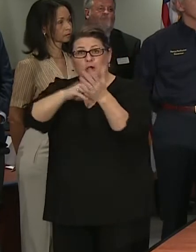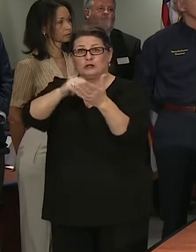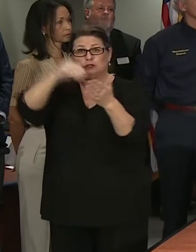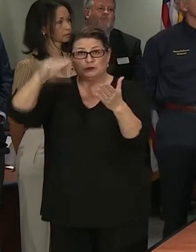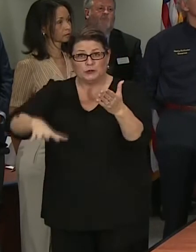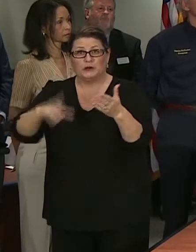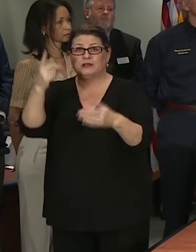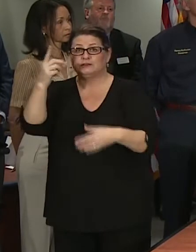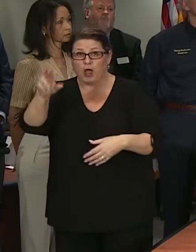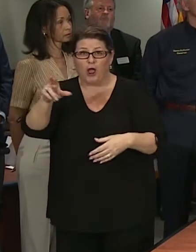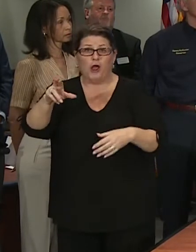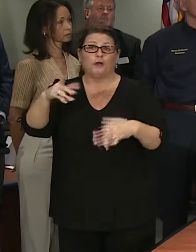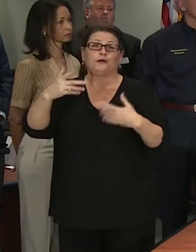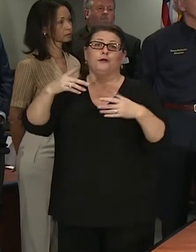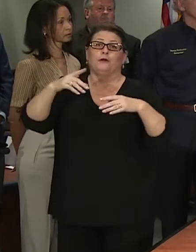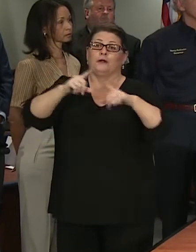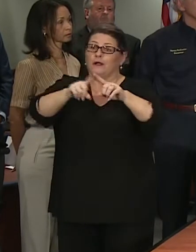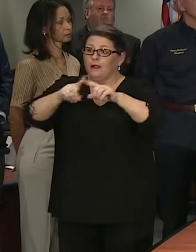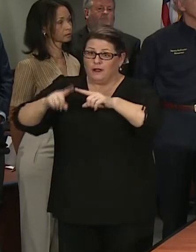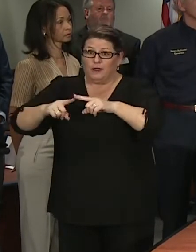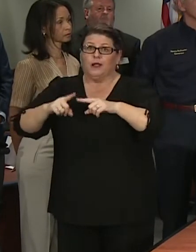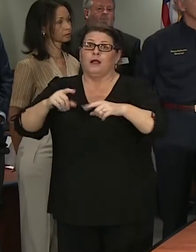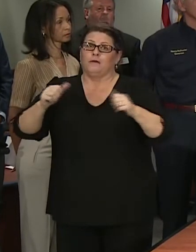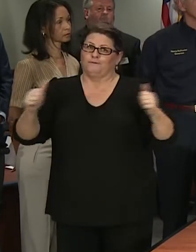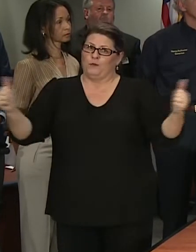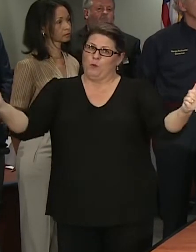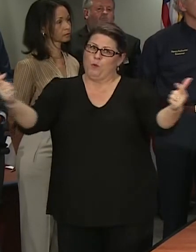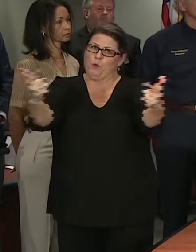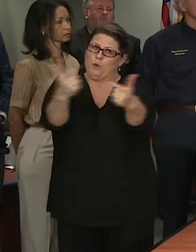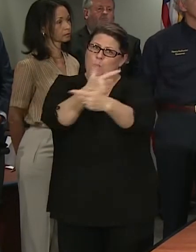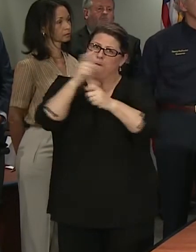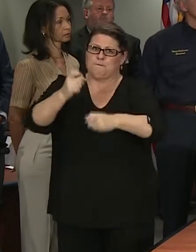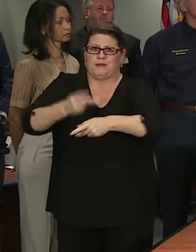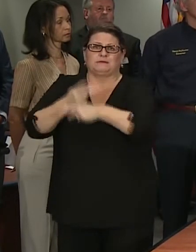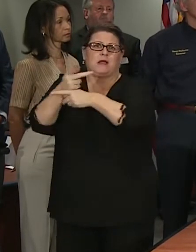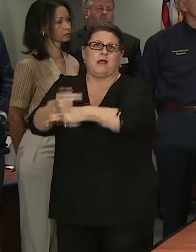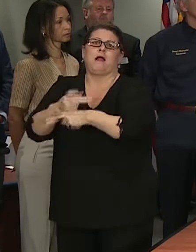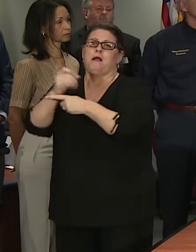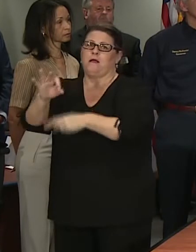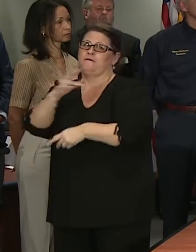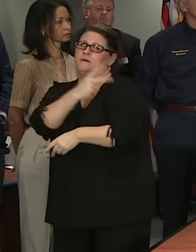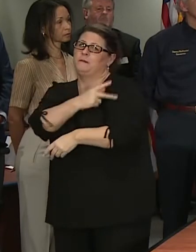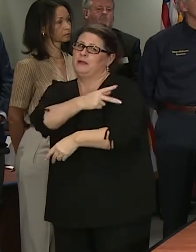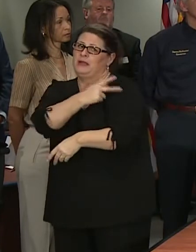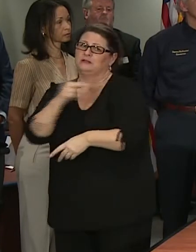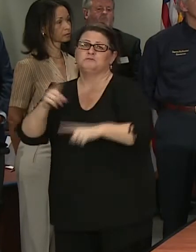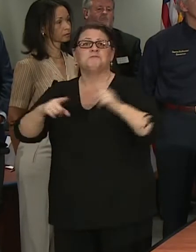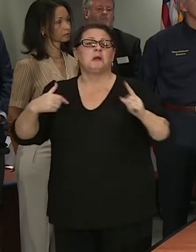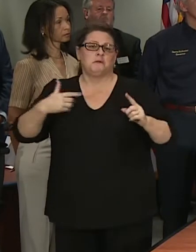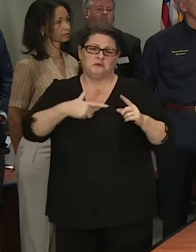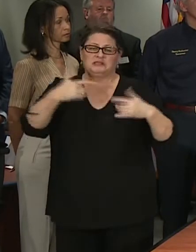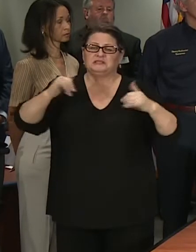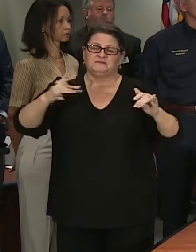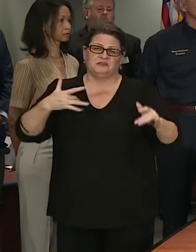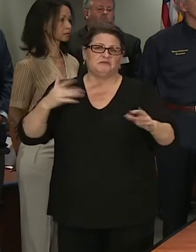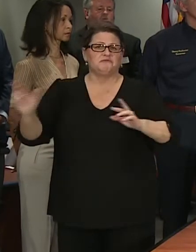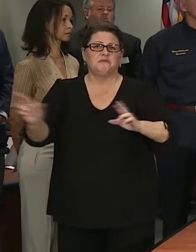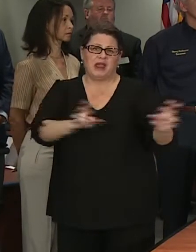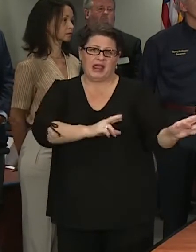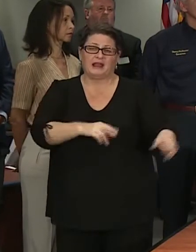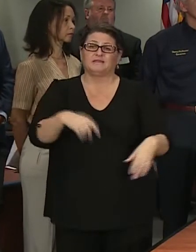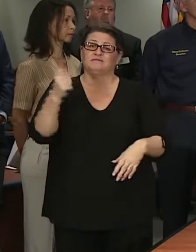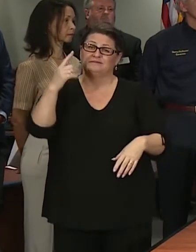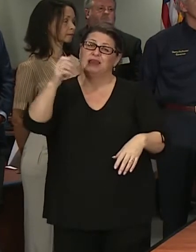take an entire team to take care of these patients, but I feel confident that we are ready. It'll be a tough month.